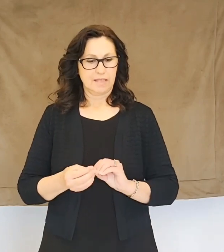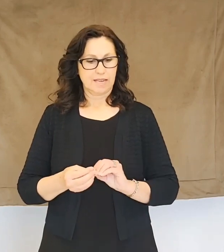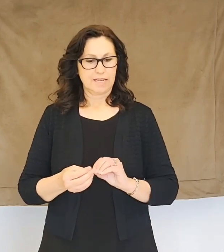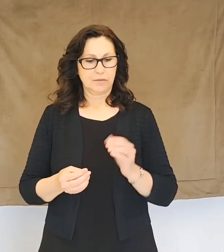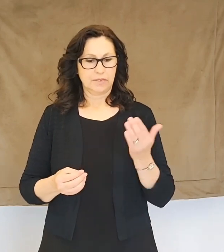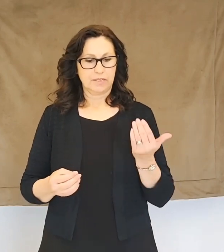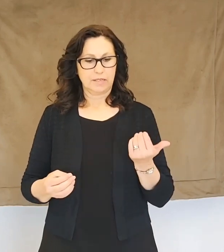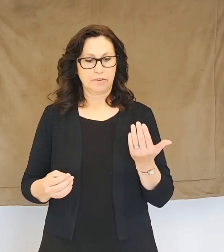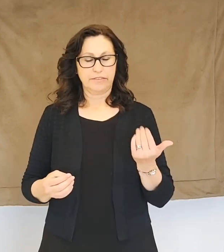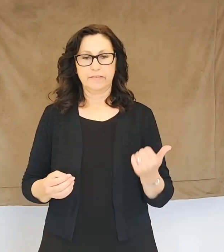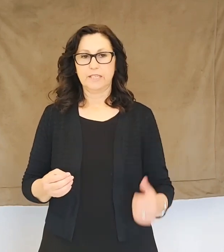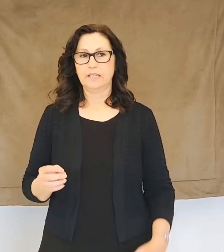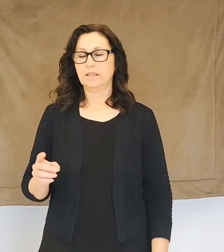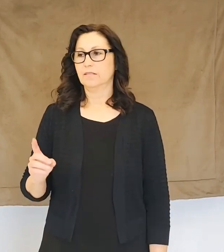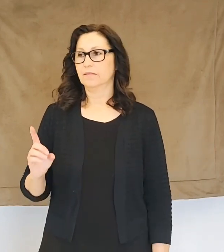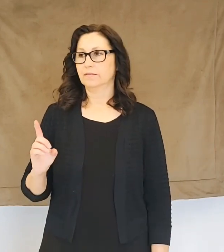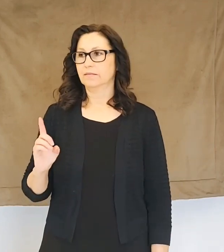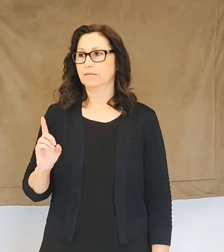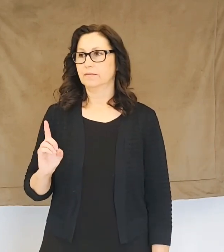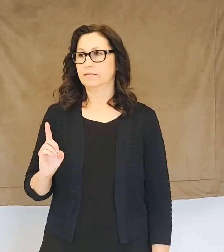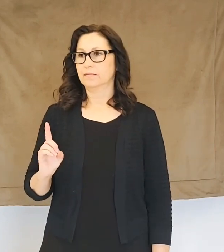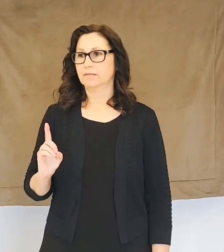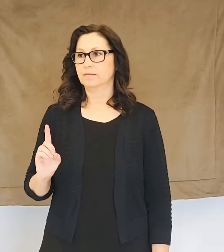And the last one is number 15.